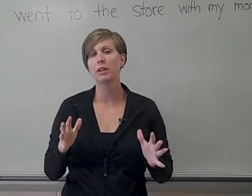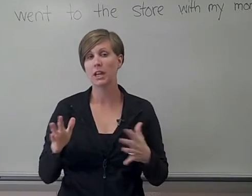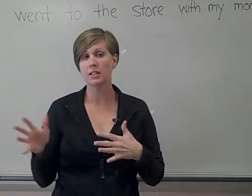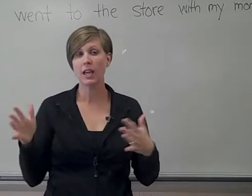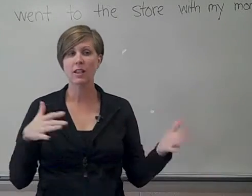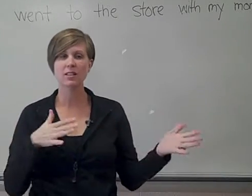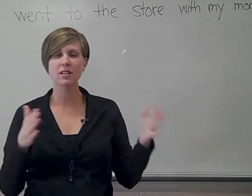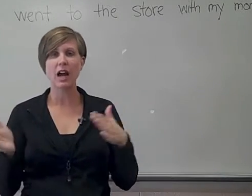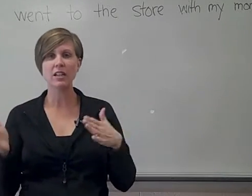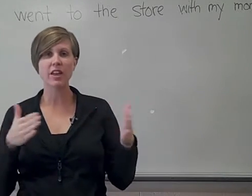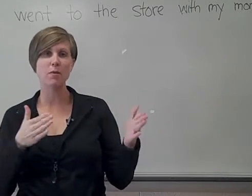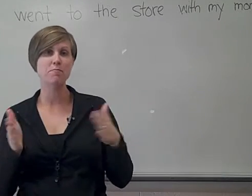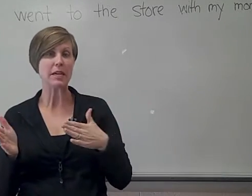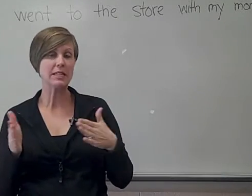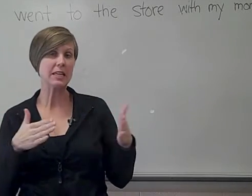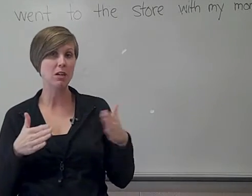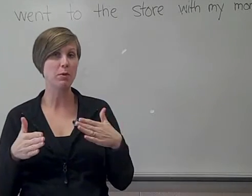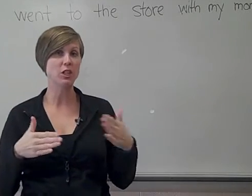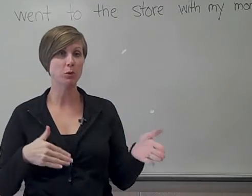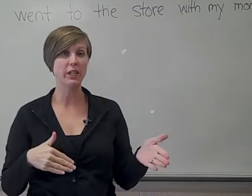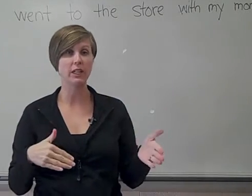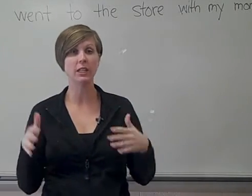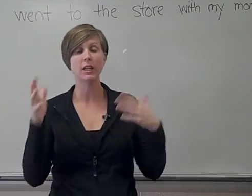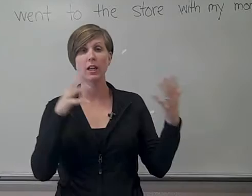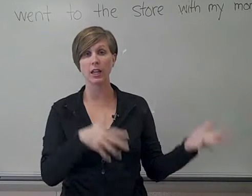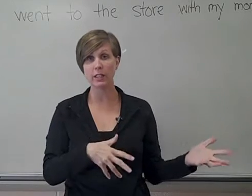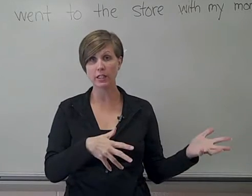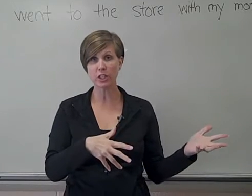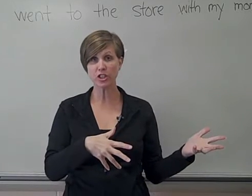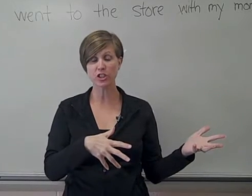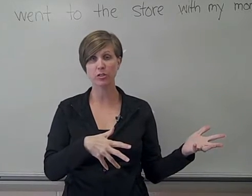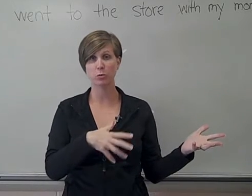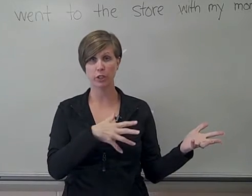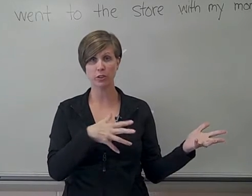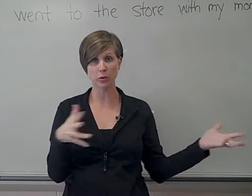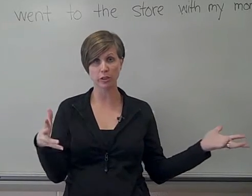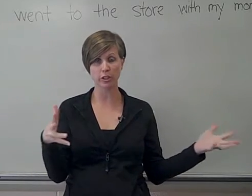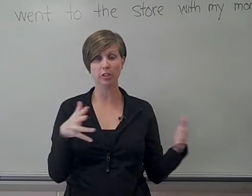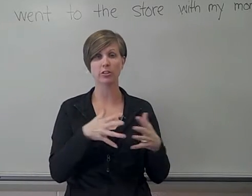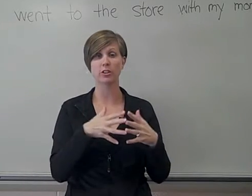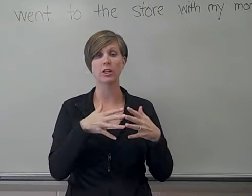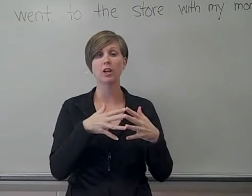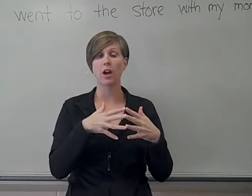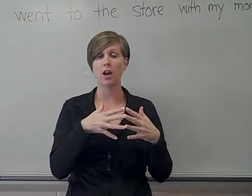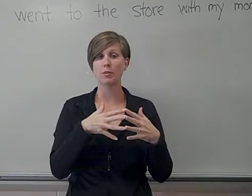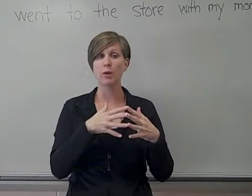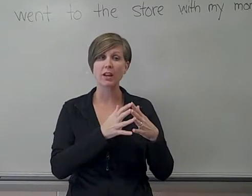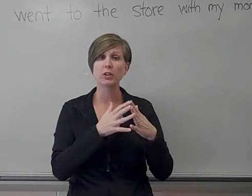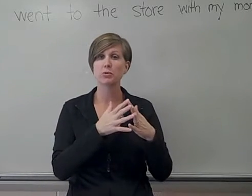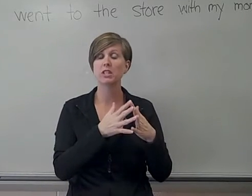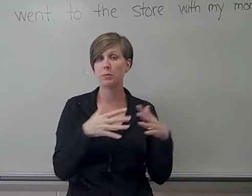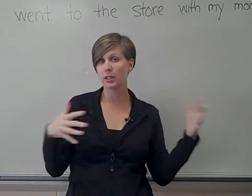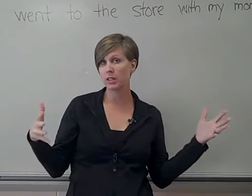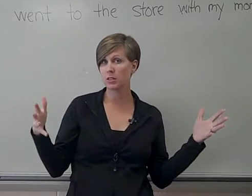Because case is kind of that mix in between English word order or the way in which we typically